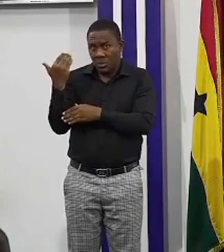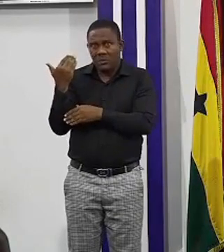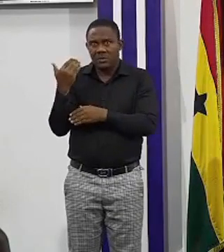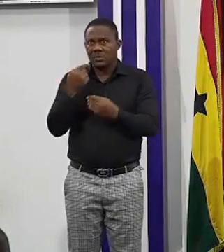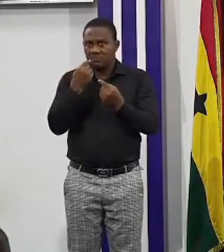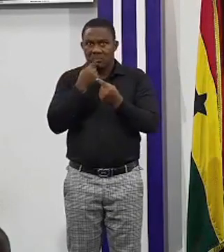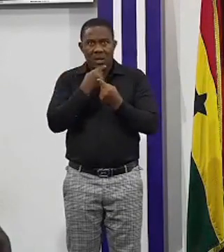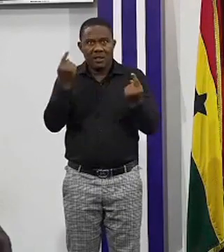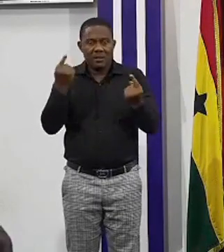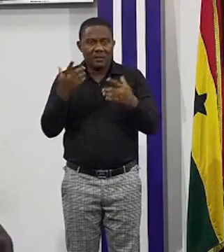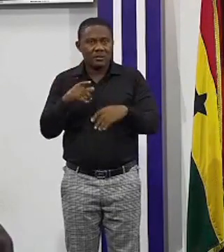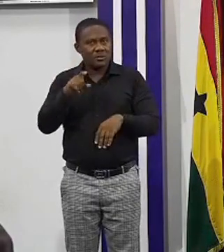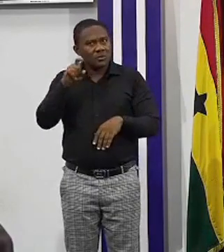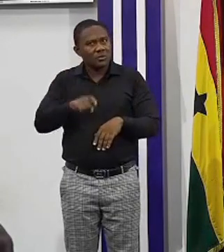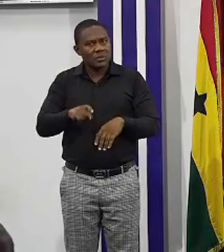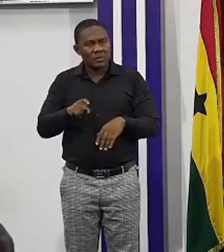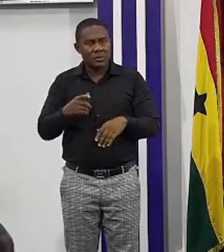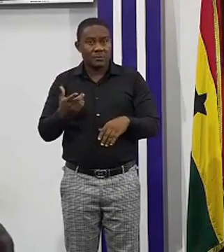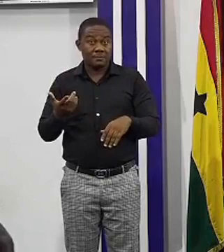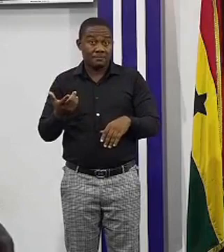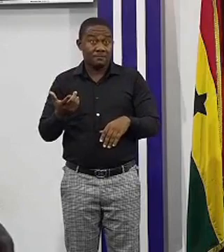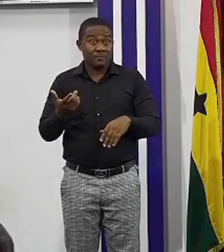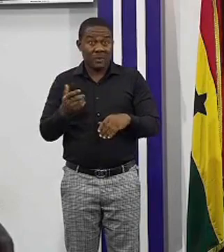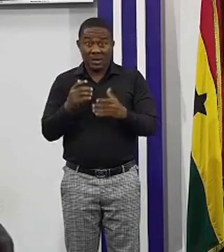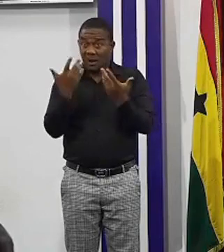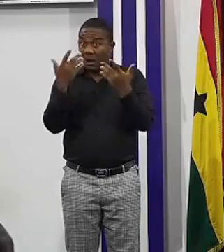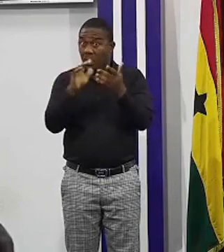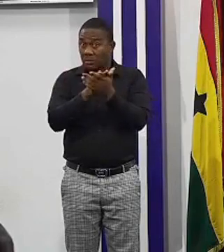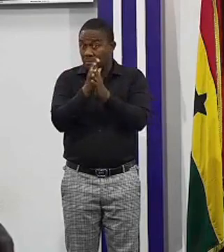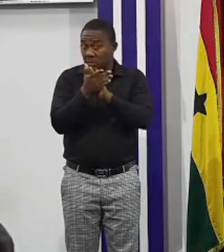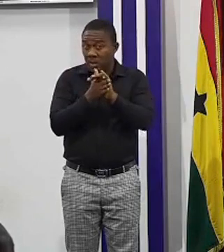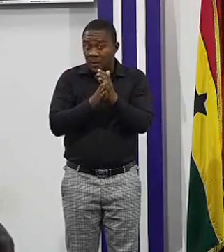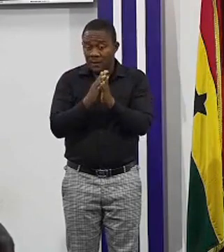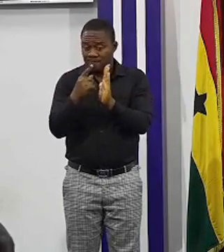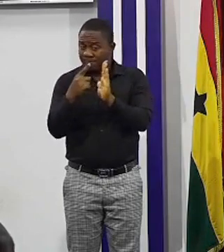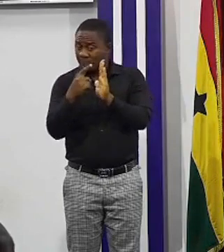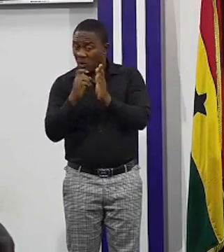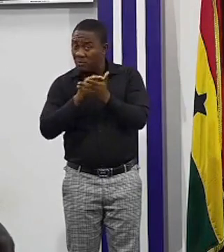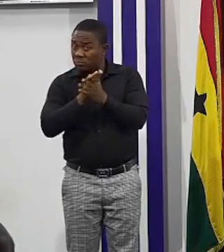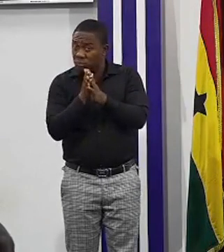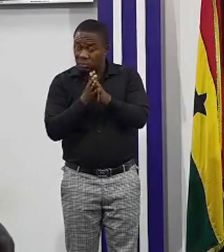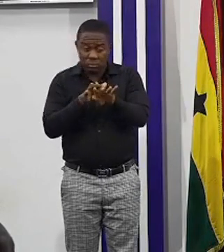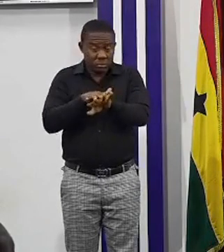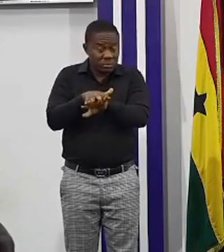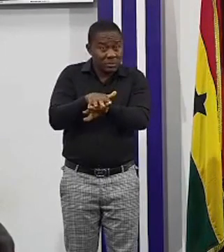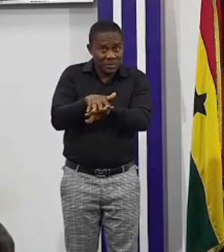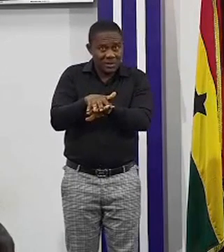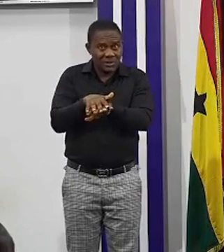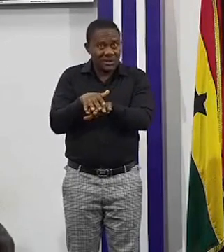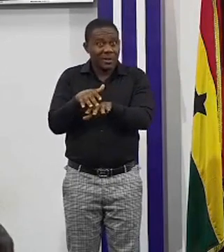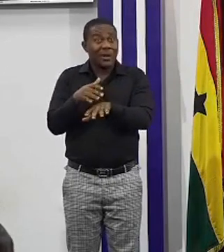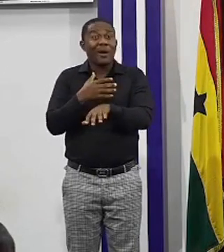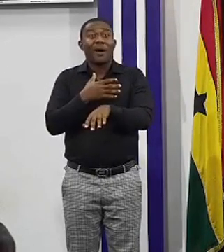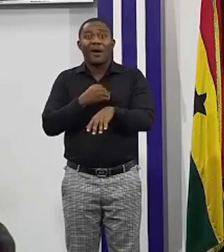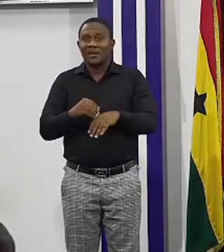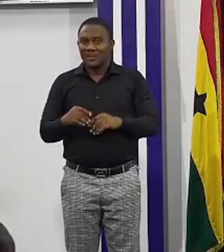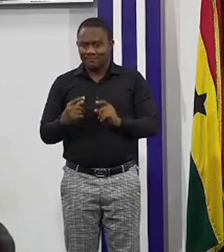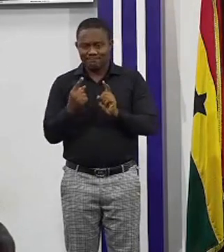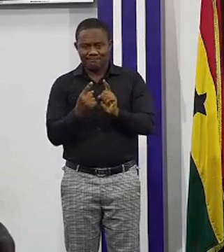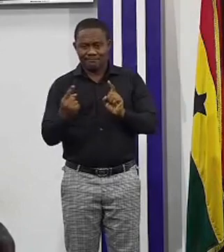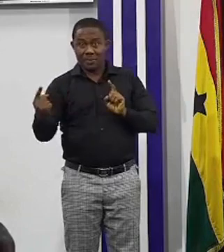the preventive etiquette, including the washing of hands, the using of hand sanitizers, most importantly, social